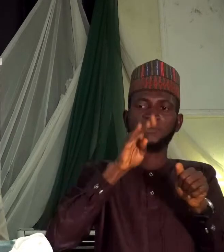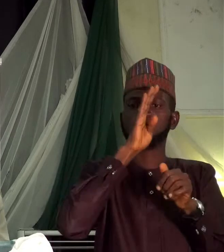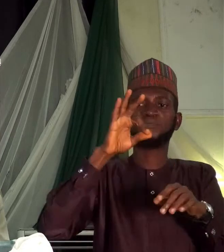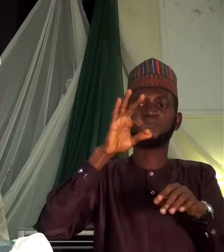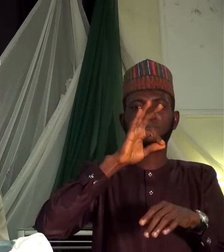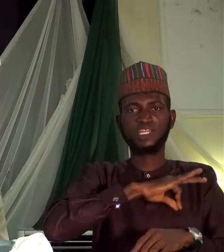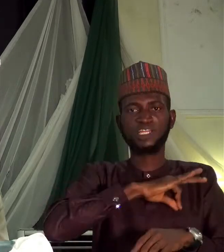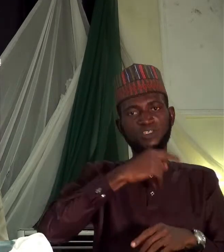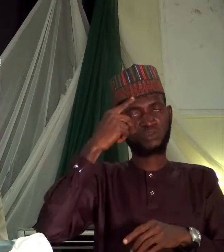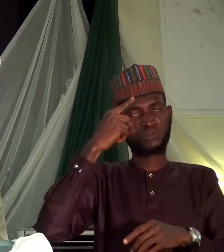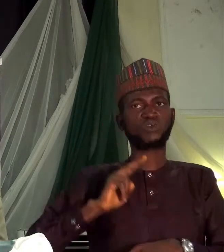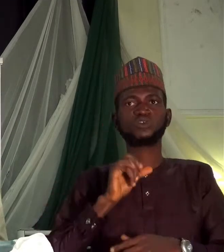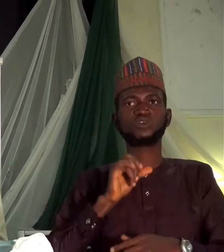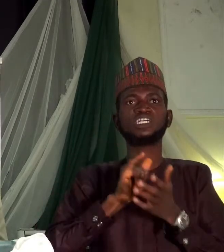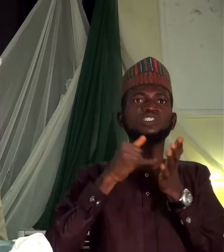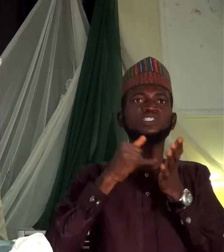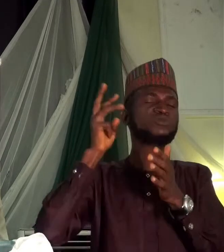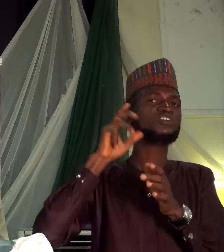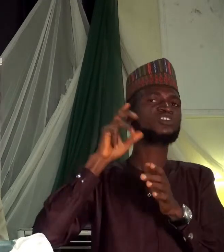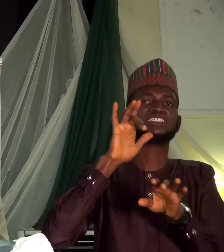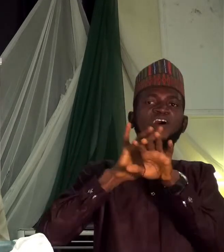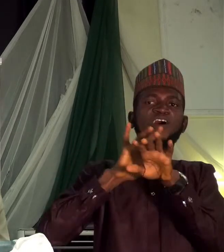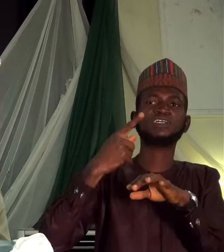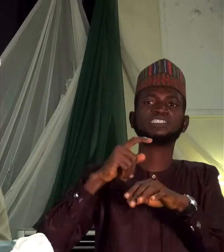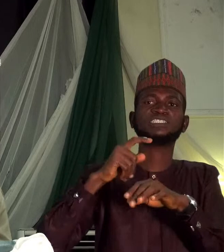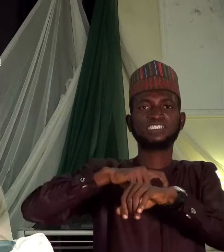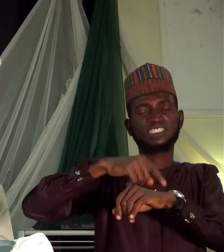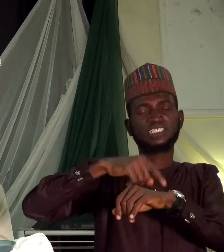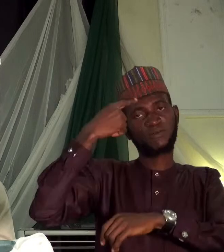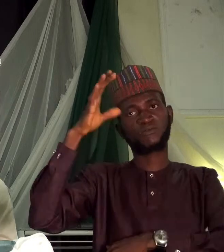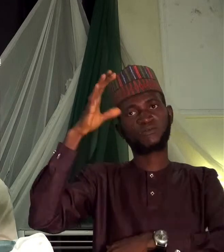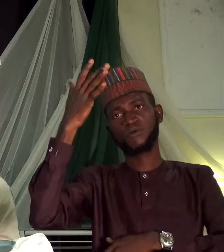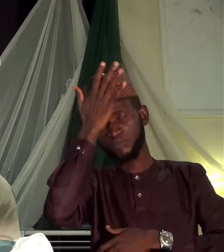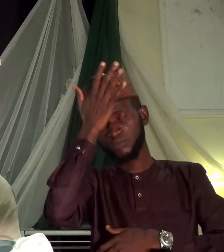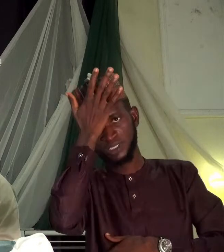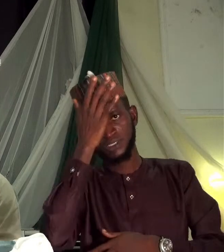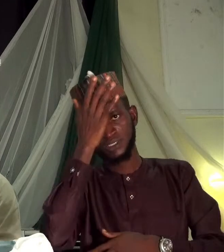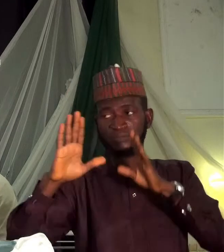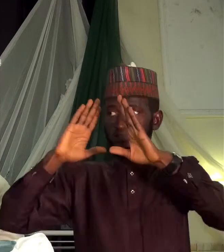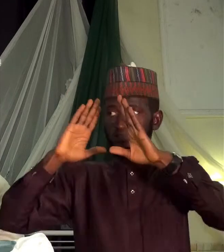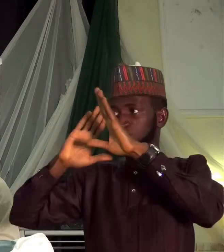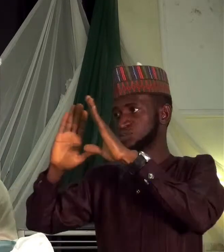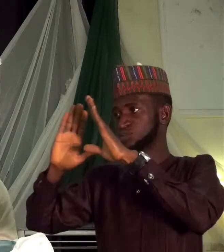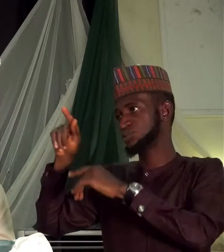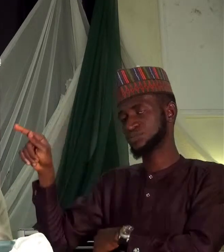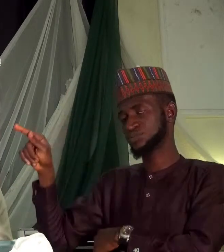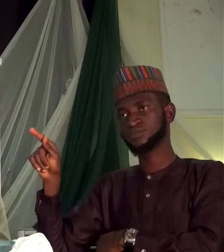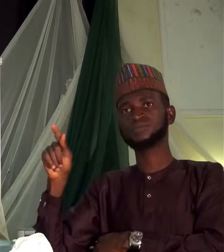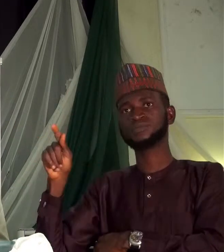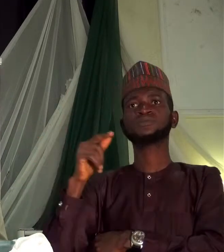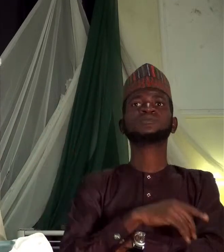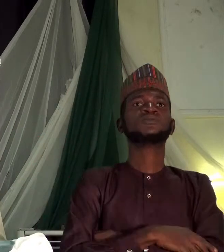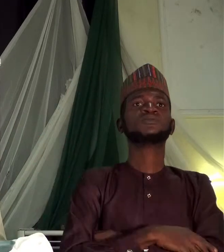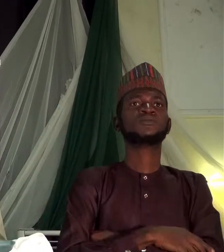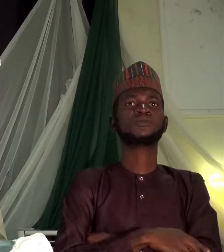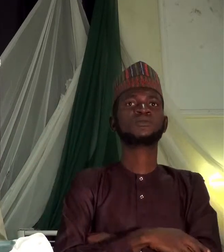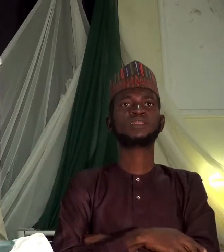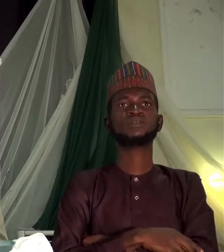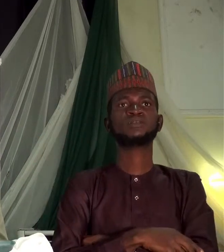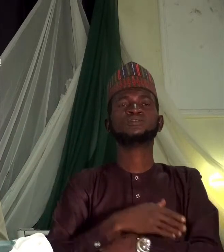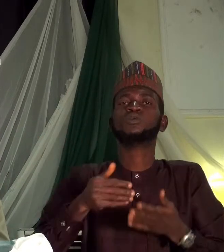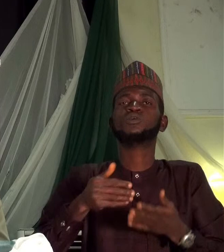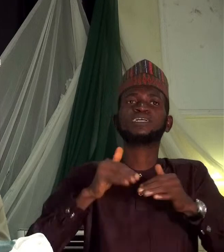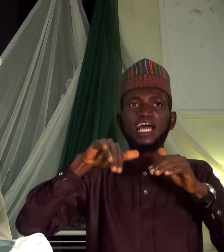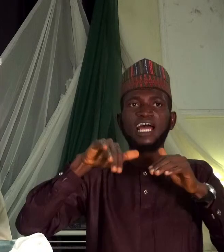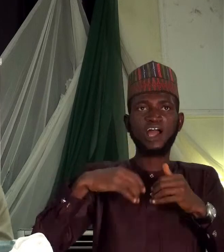lekan ko tun ni pada ma bo mo wa lowo mo ki yin pupo ko wa si bi ma se ki wa na ti ni ke afa